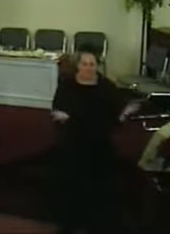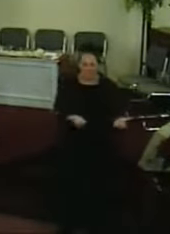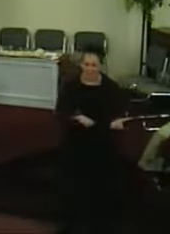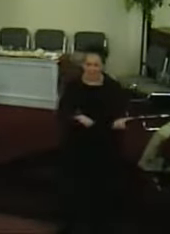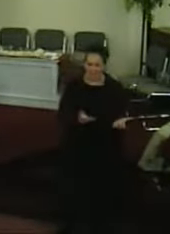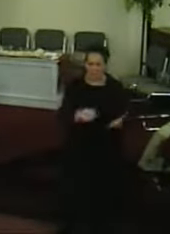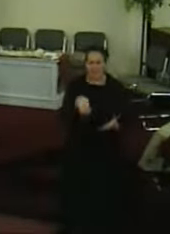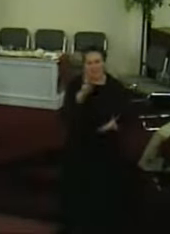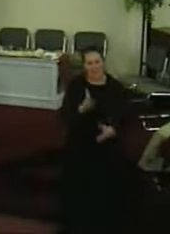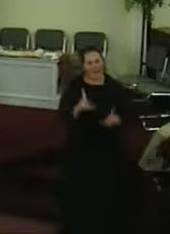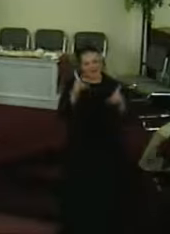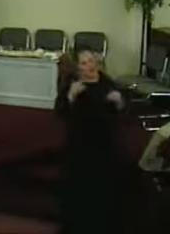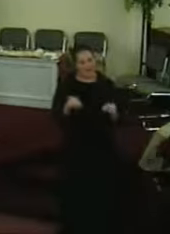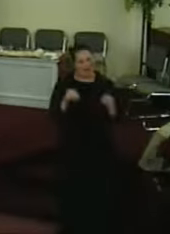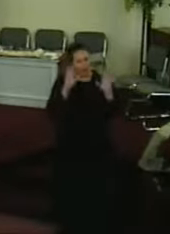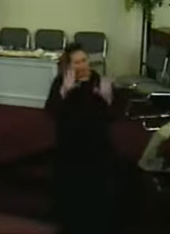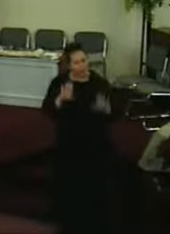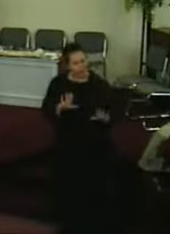And